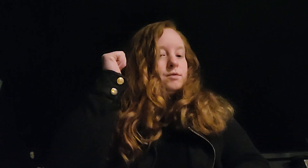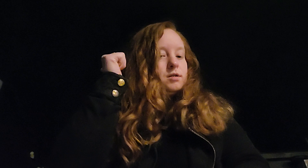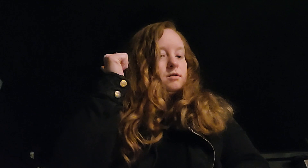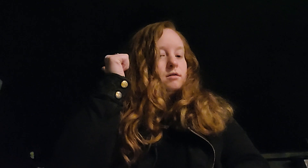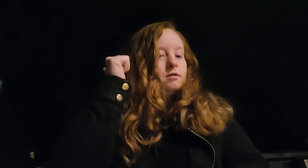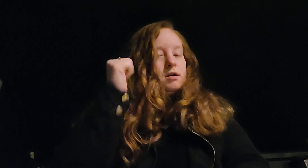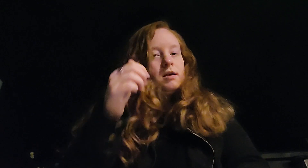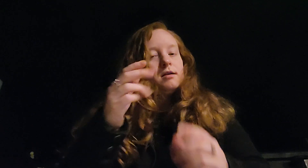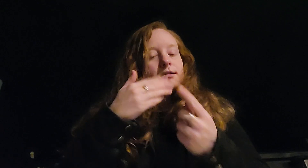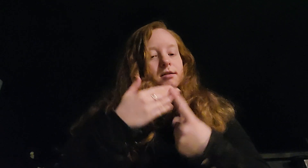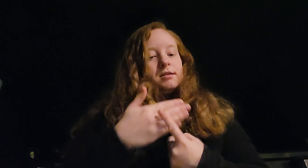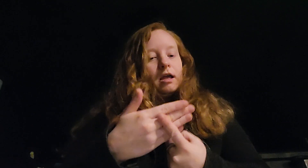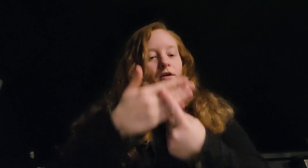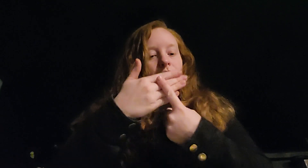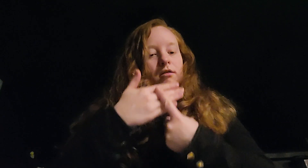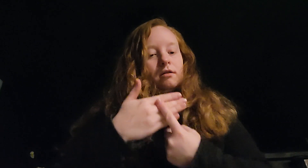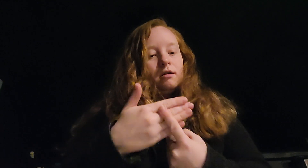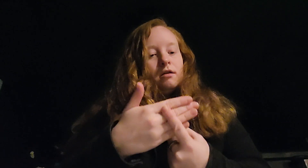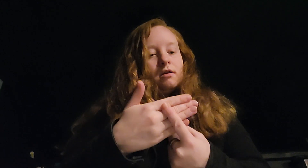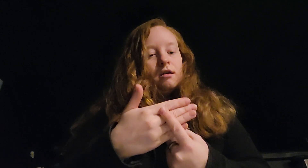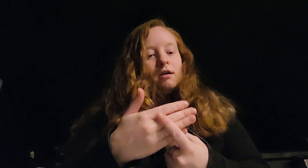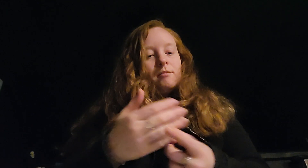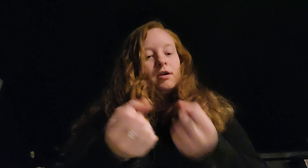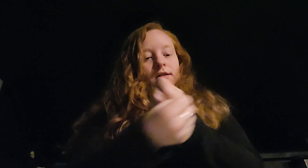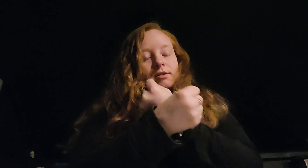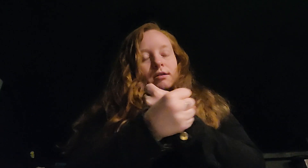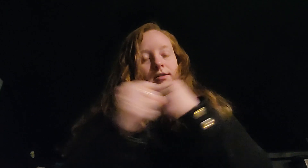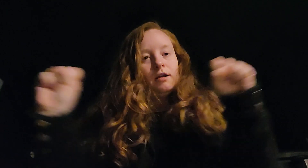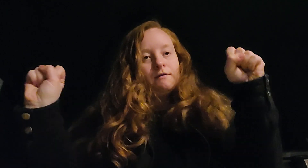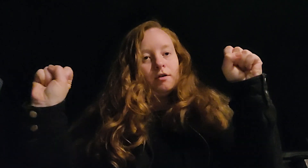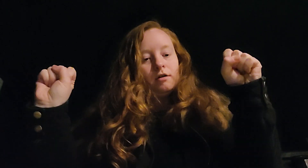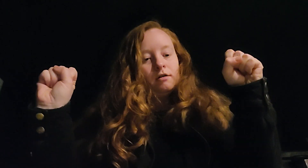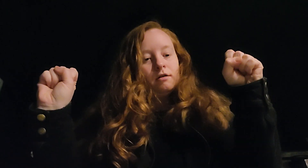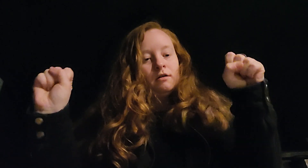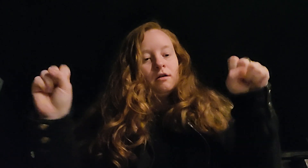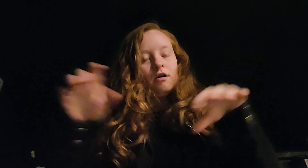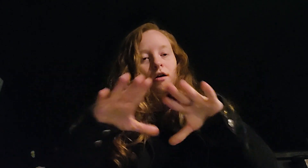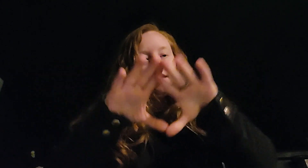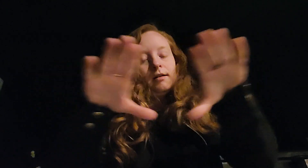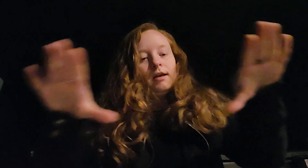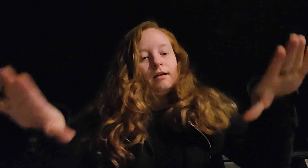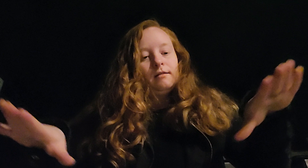won't sail because they're safer on land.